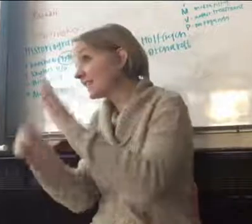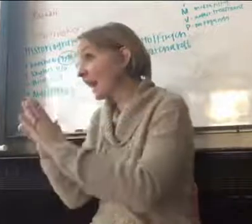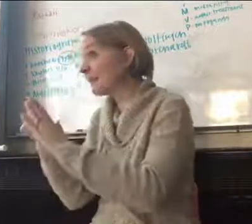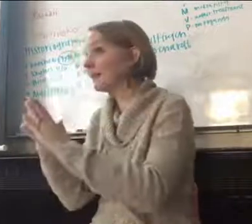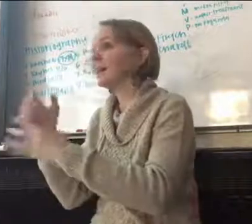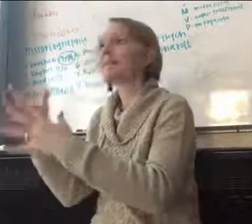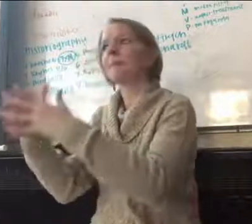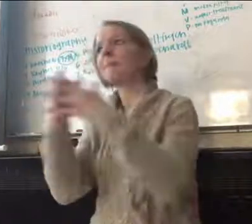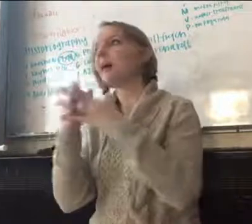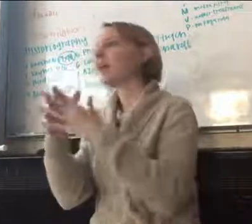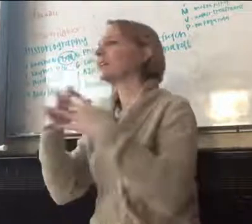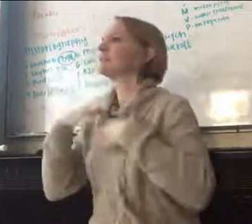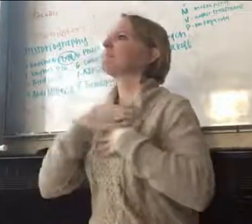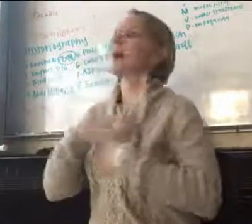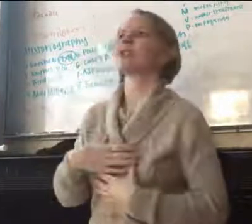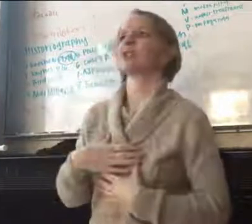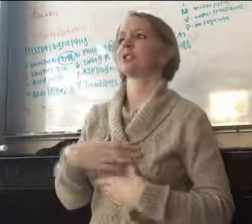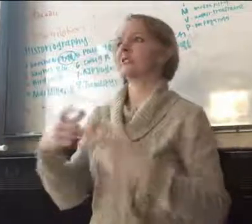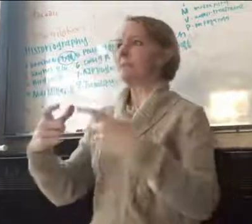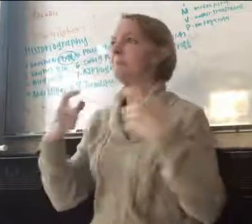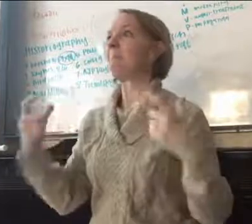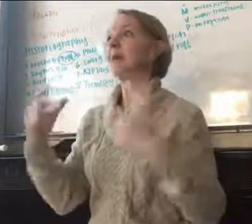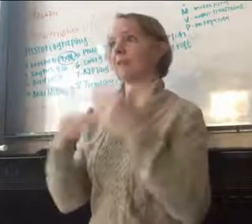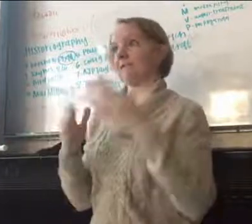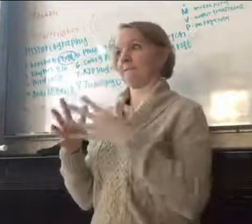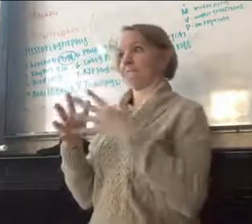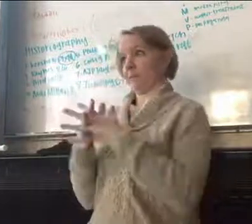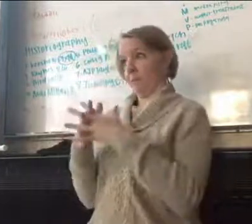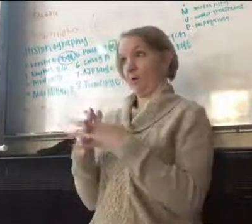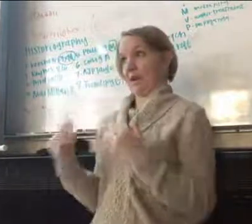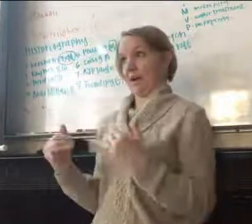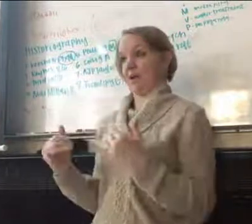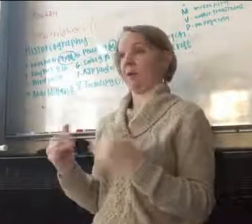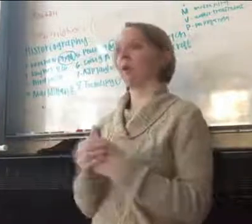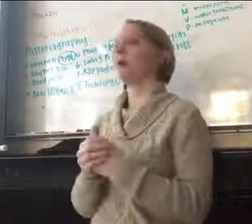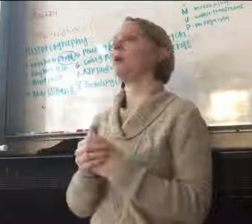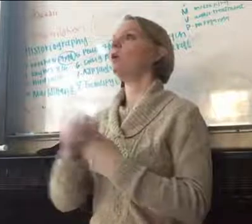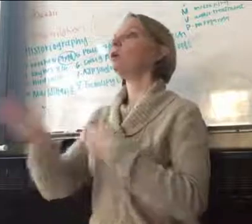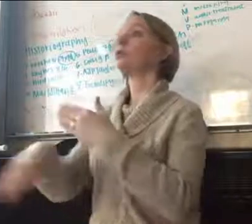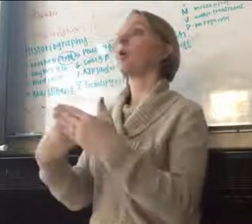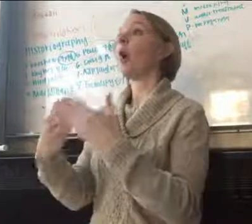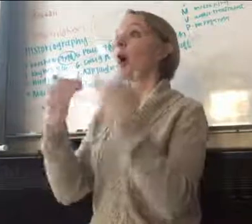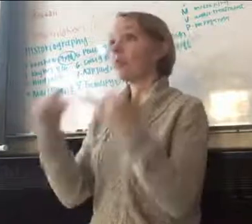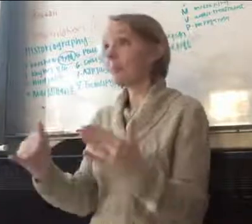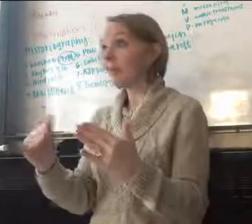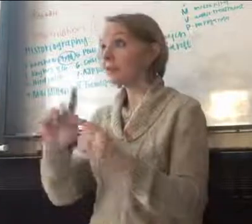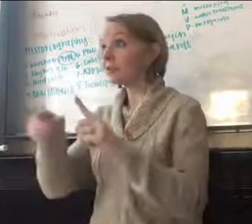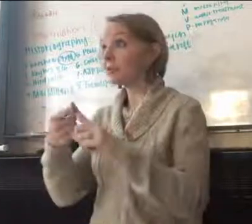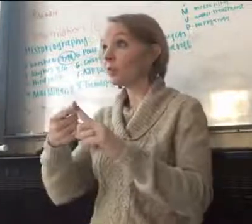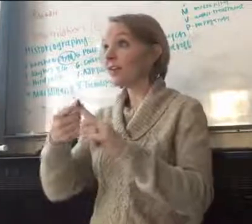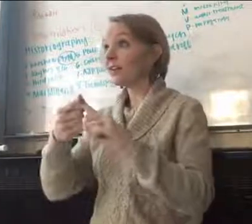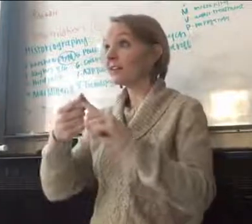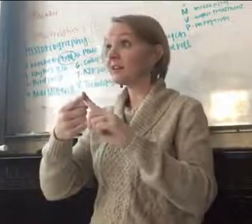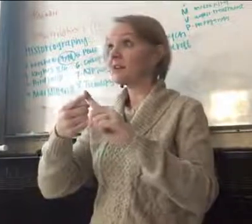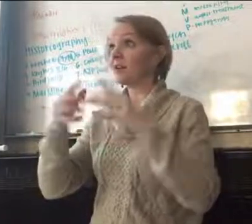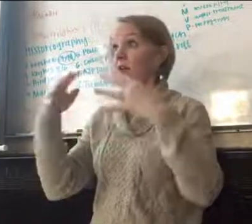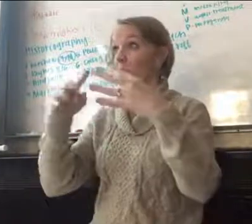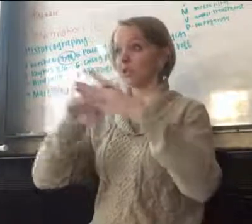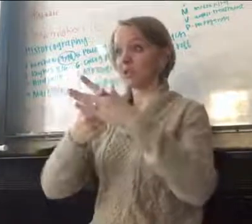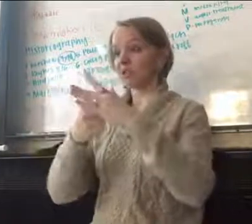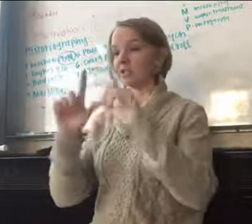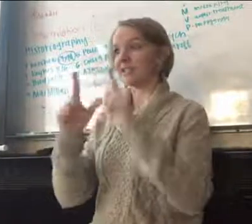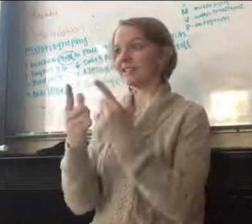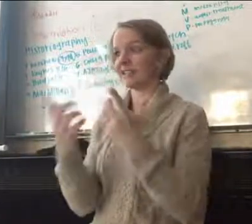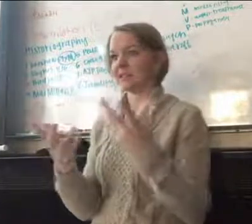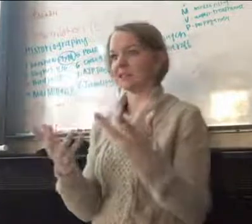America's pastime, much larger than football. Well, what happens is that all the players in the league, when the war starts, it's kind of unsure. We're going